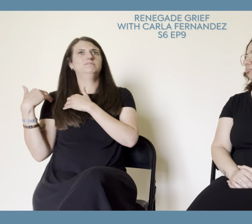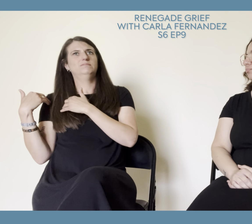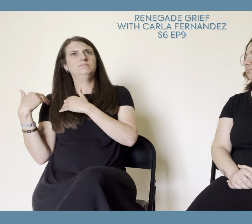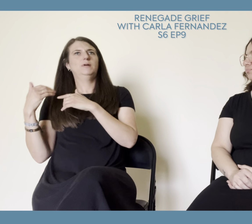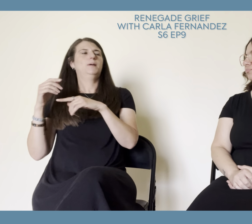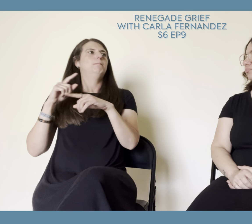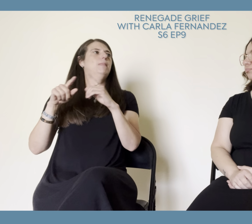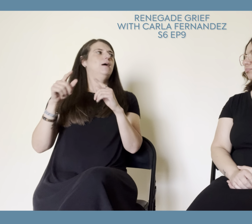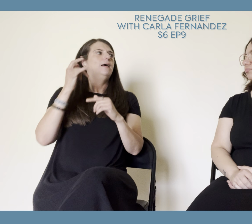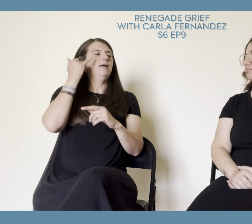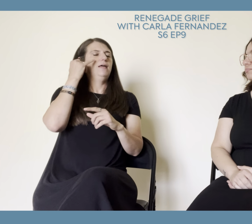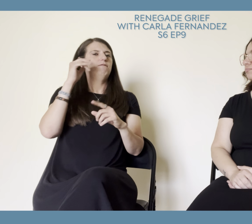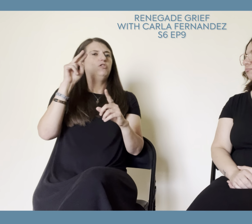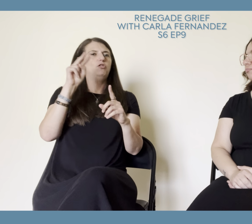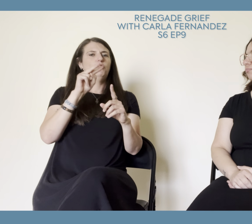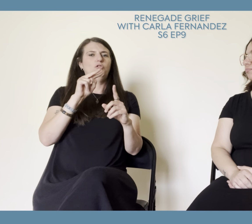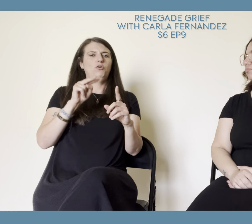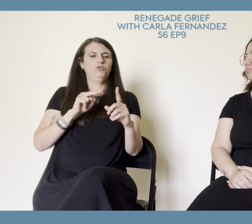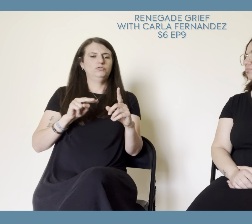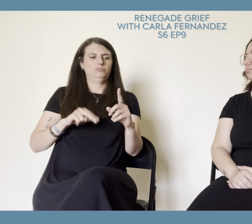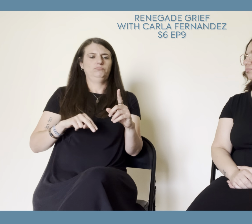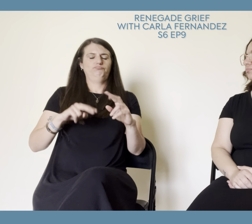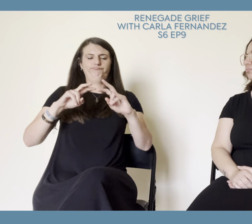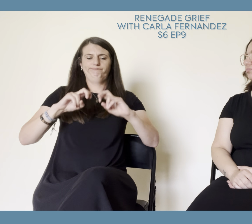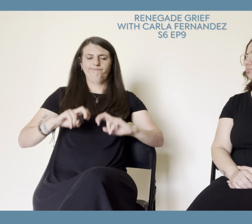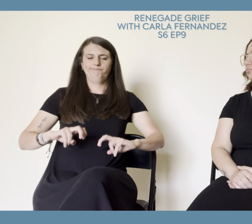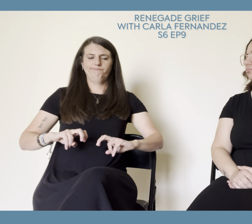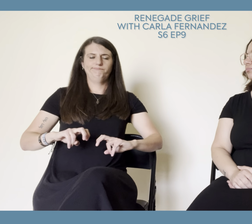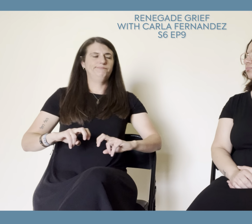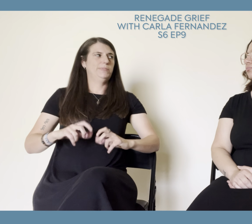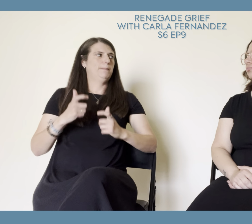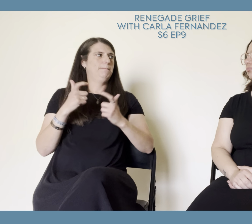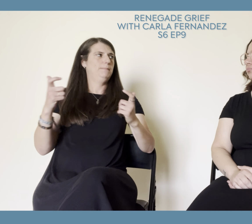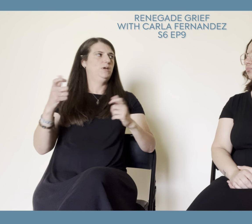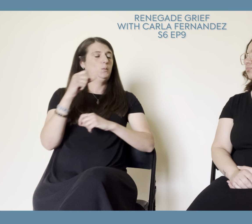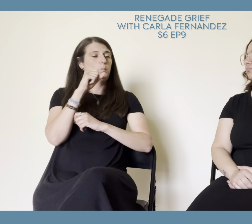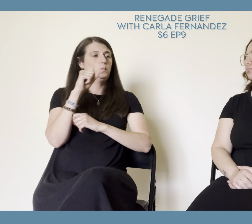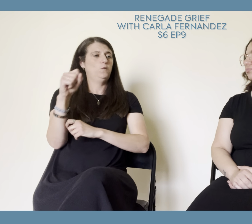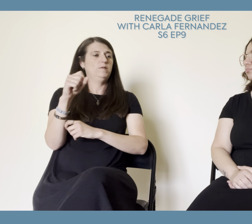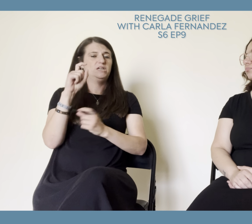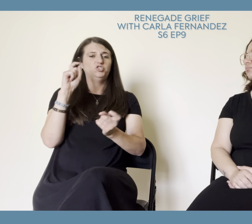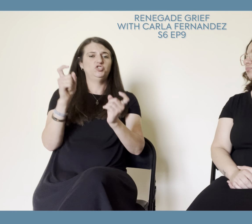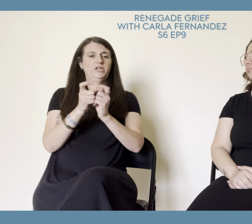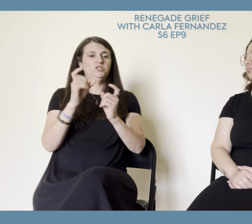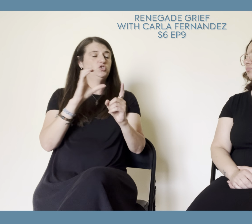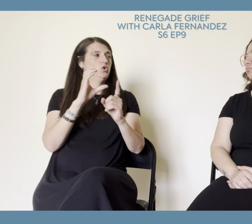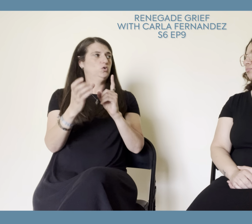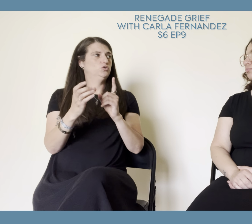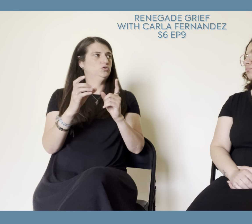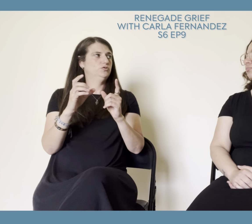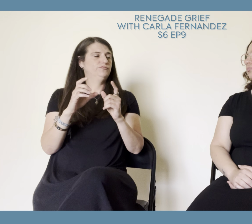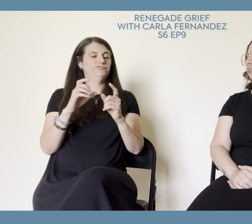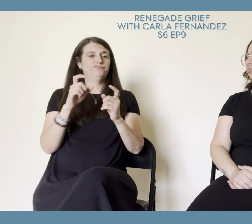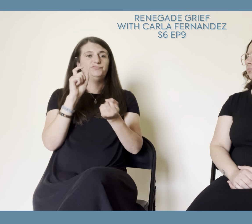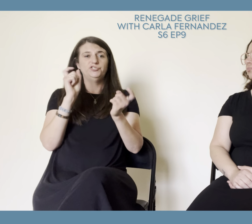the root of any major movement that has changed culture, changed laws,